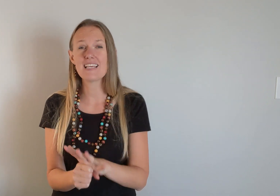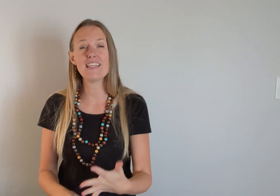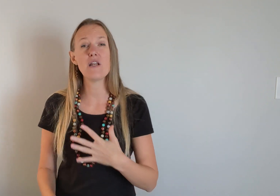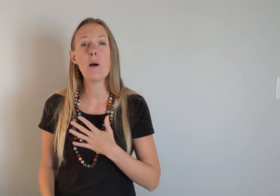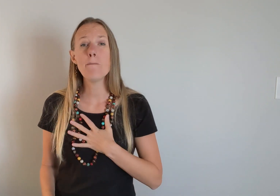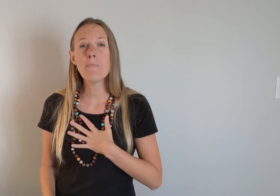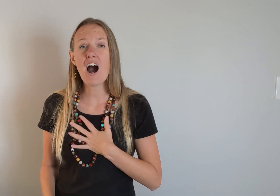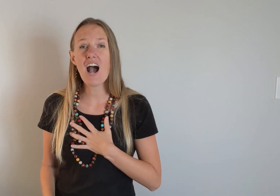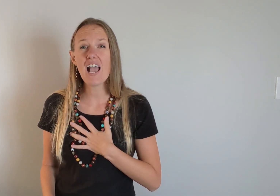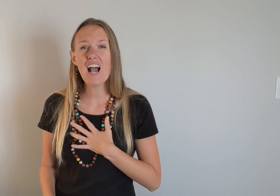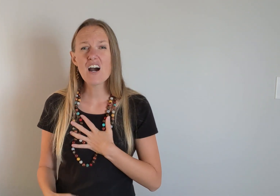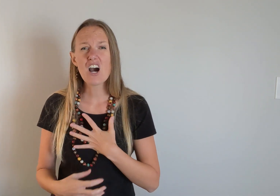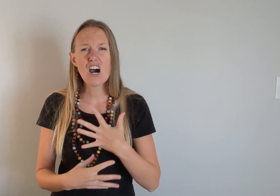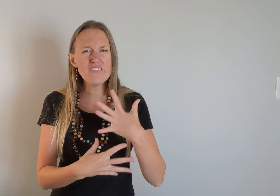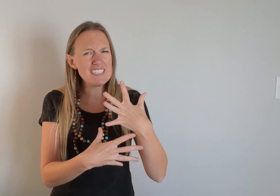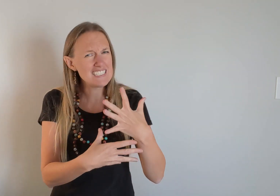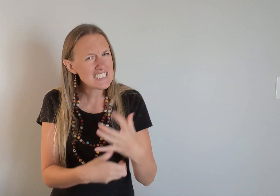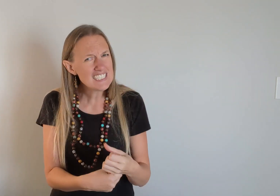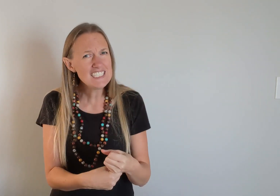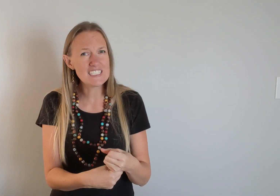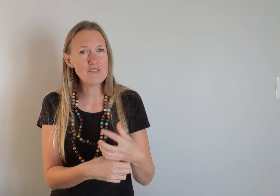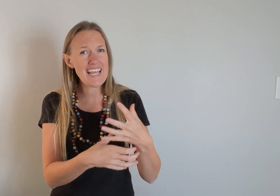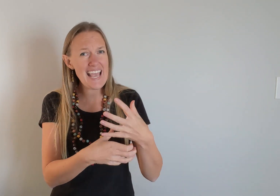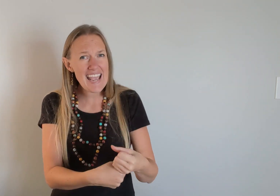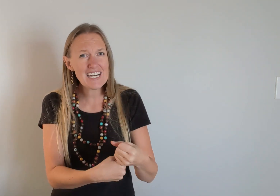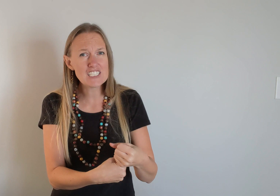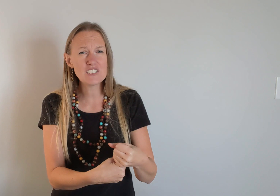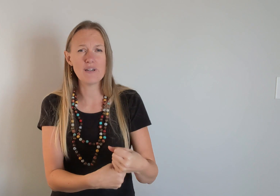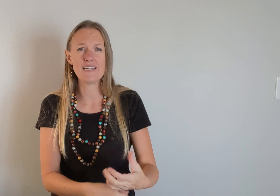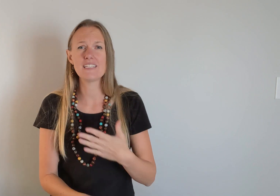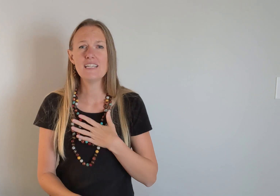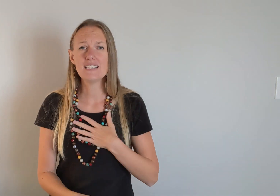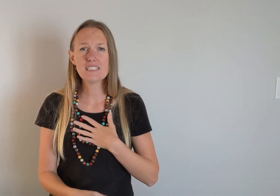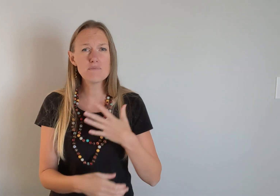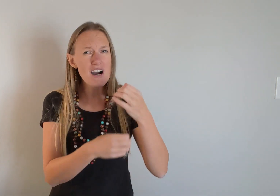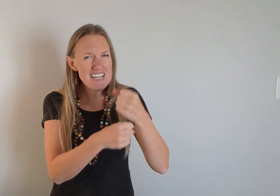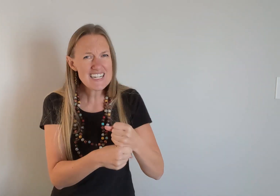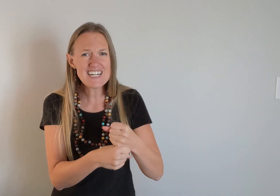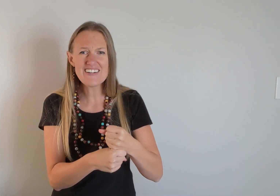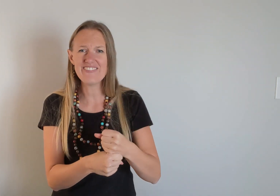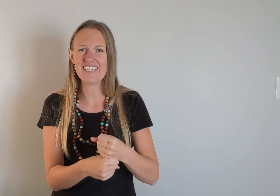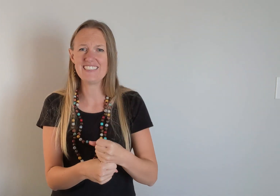And then my confidence. You can hang on to it. This is my